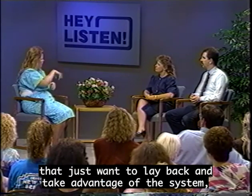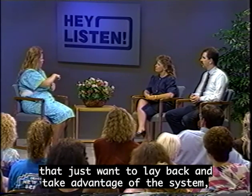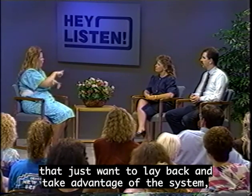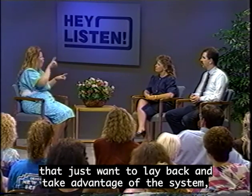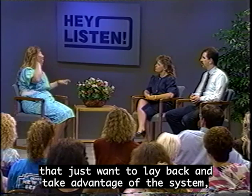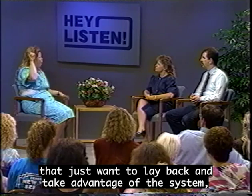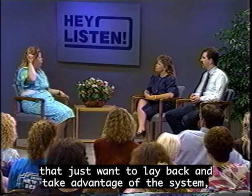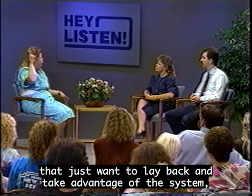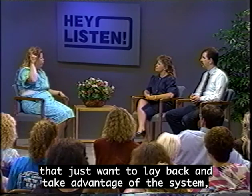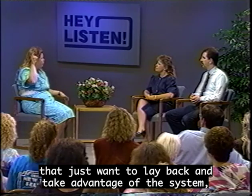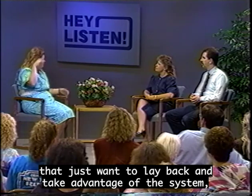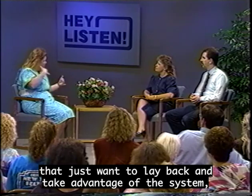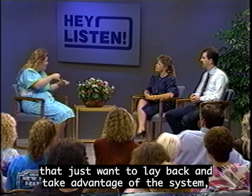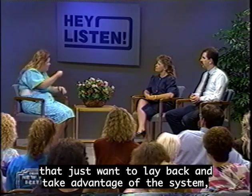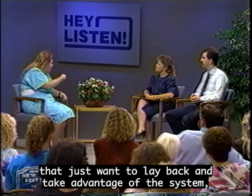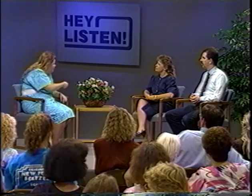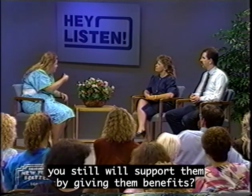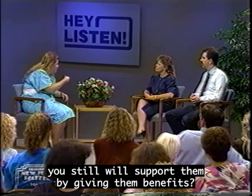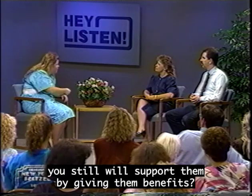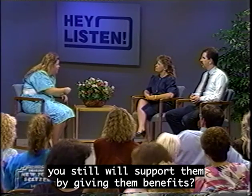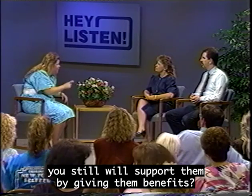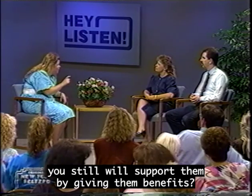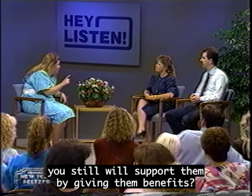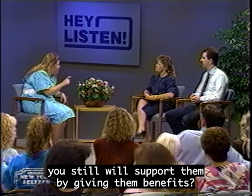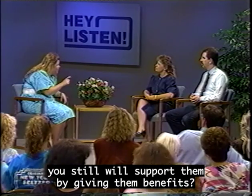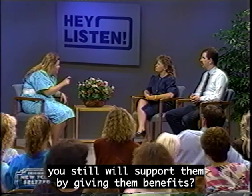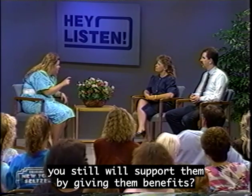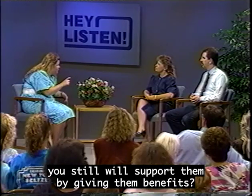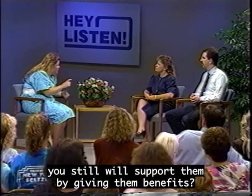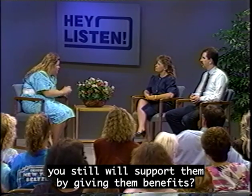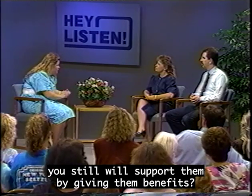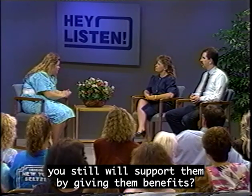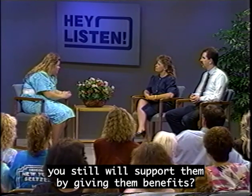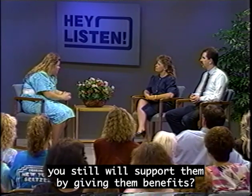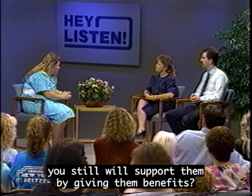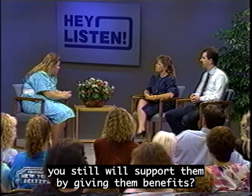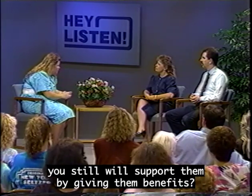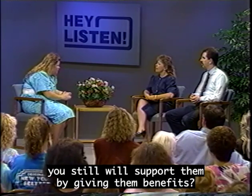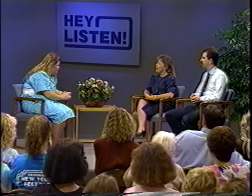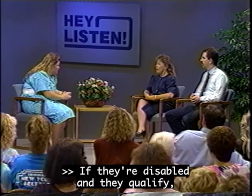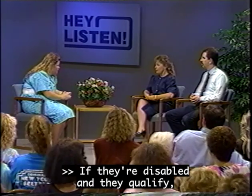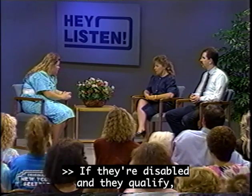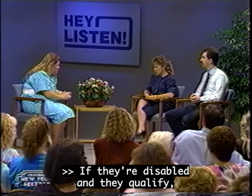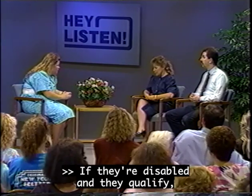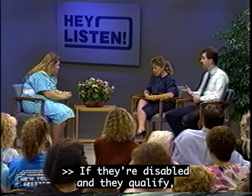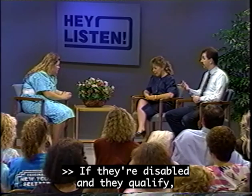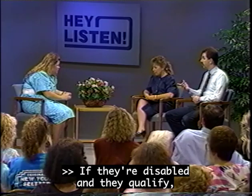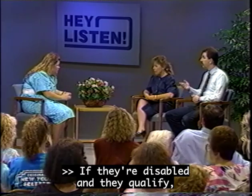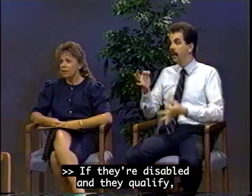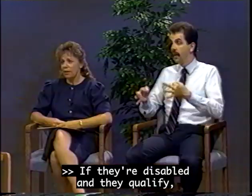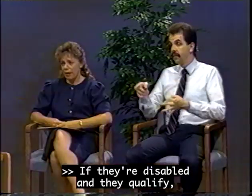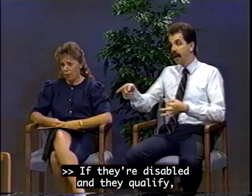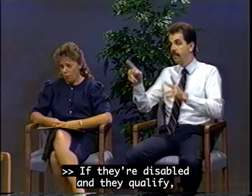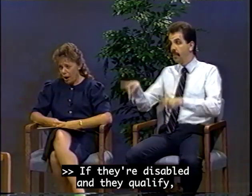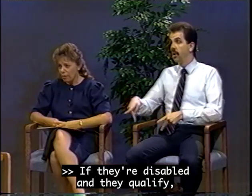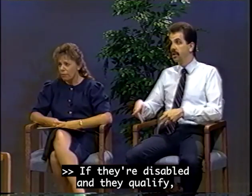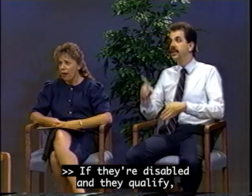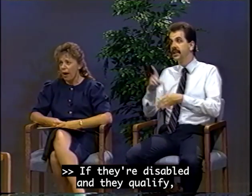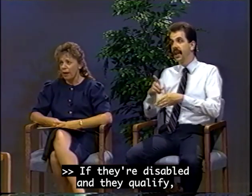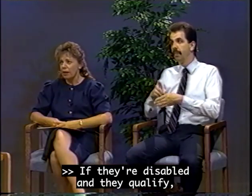and take advantage of the system. You still will support them by giving them benefits? If they're disabled and